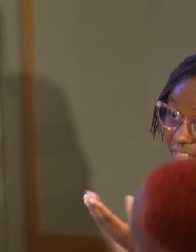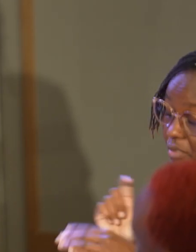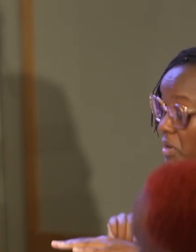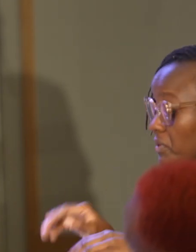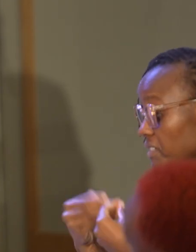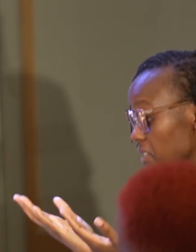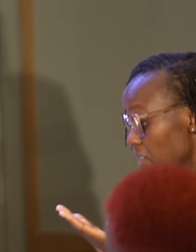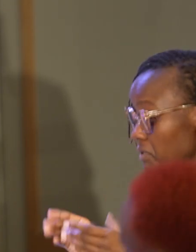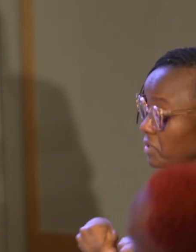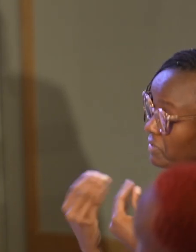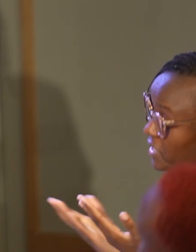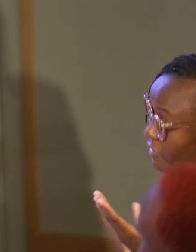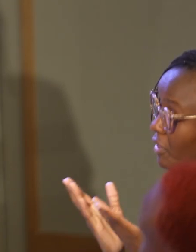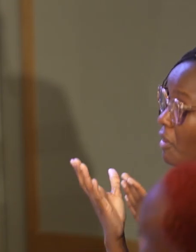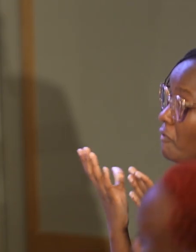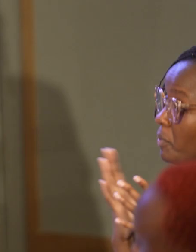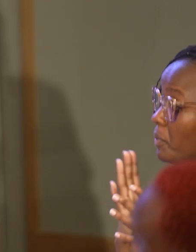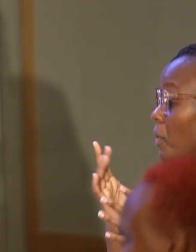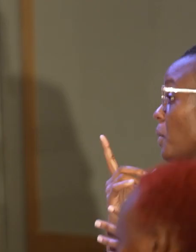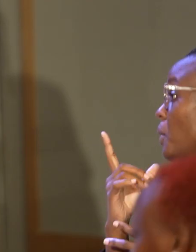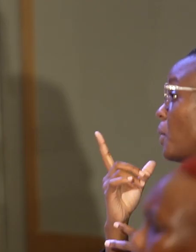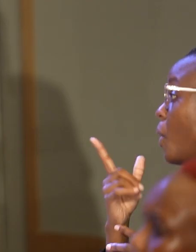services to those who cannot access them conventionally